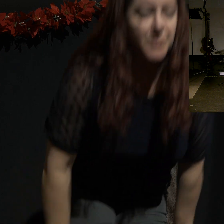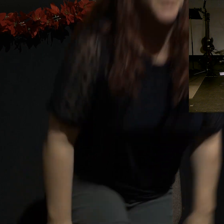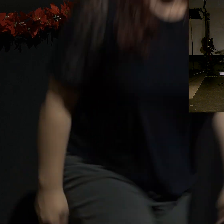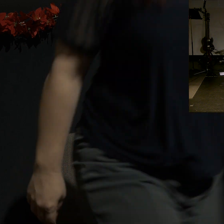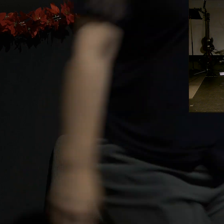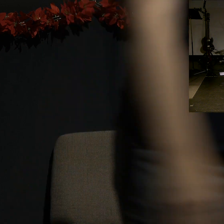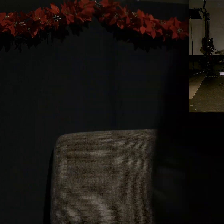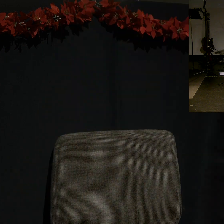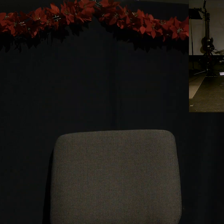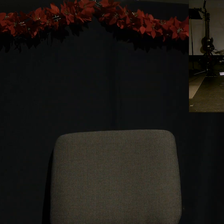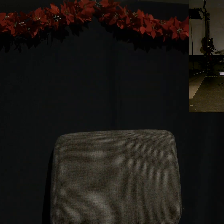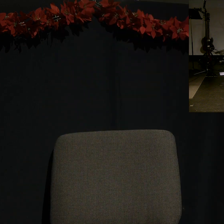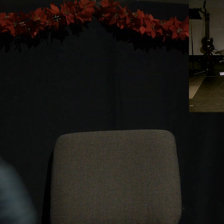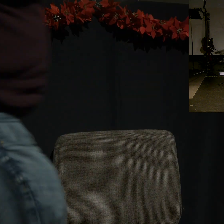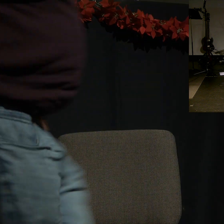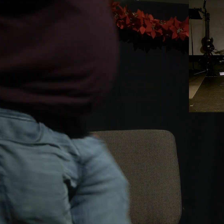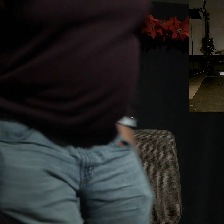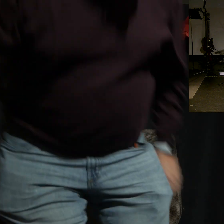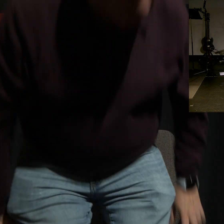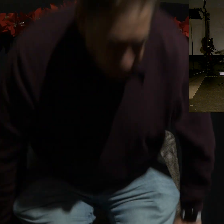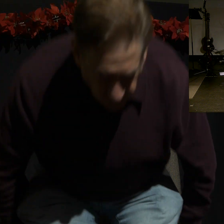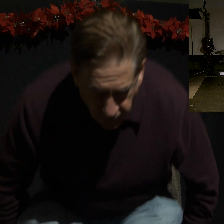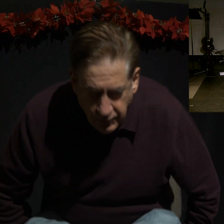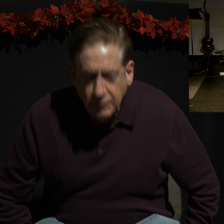Why did God do it?